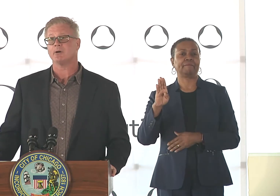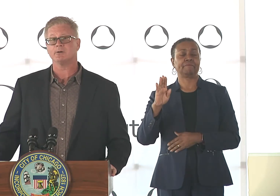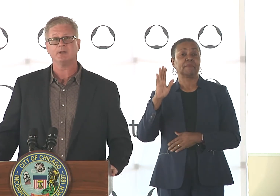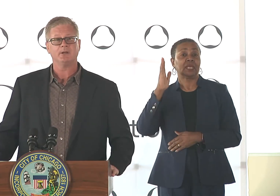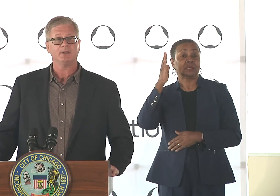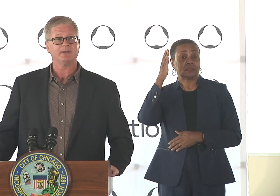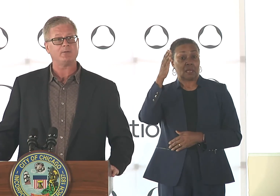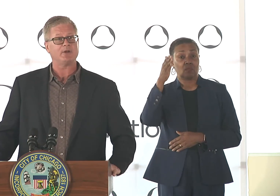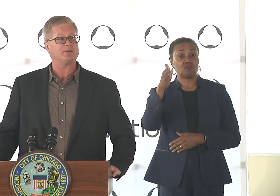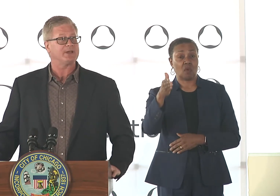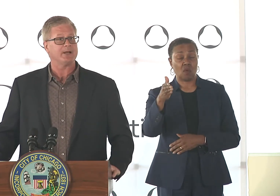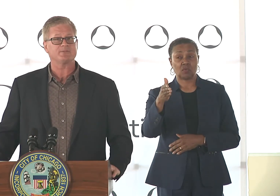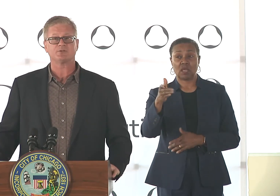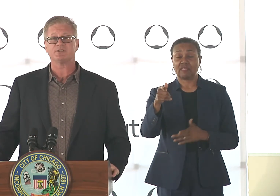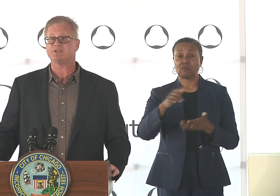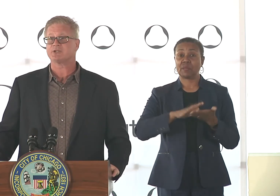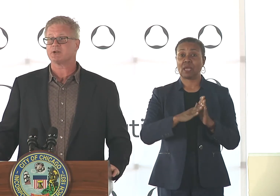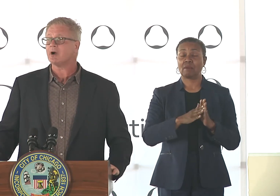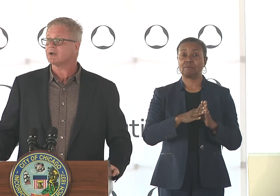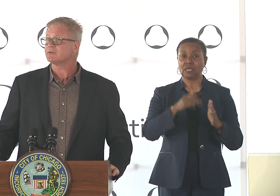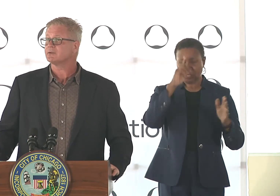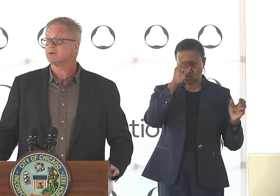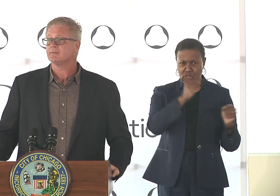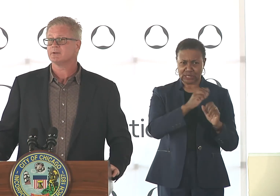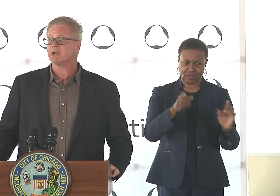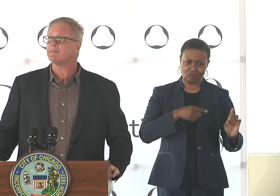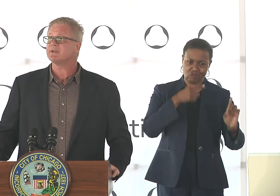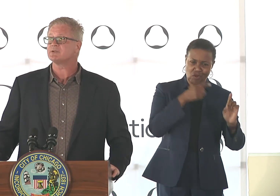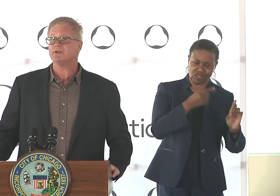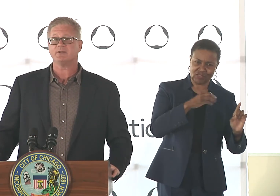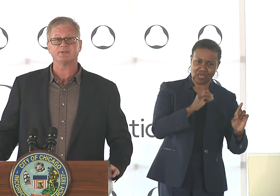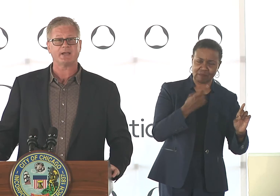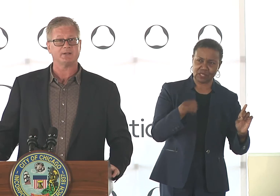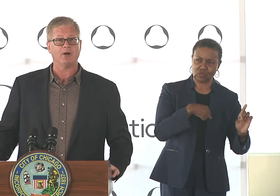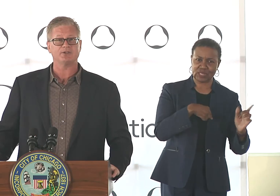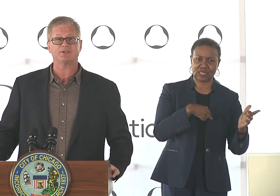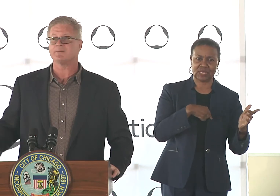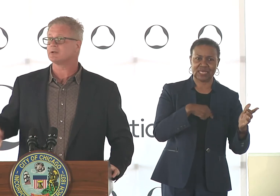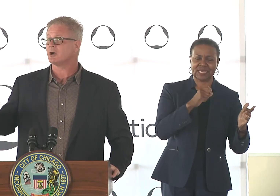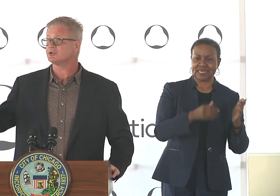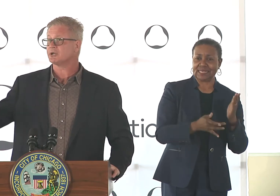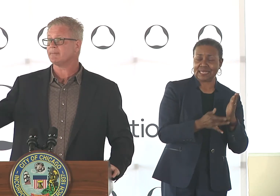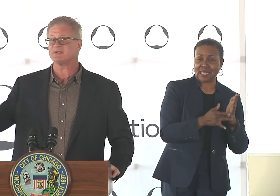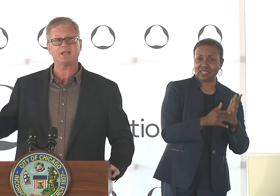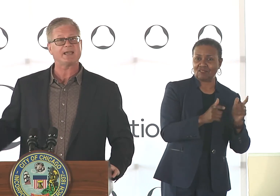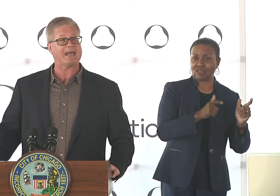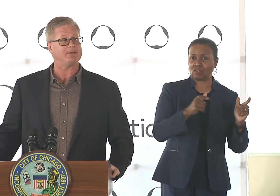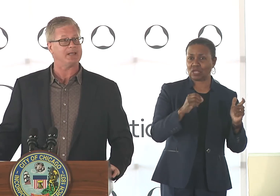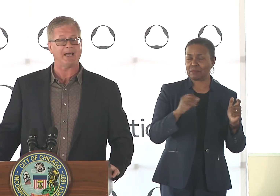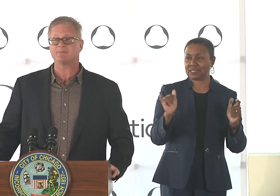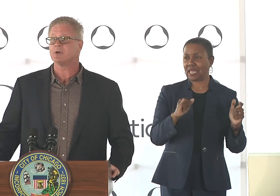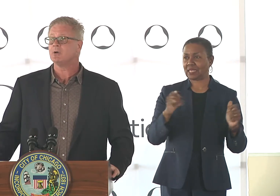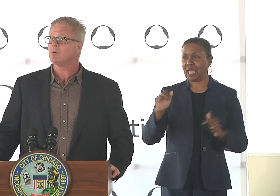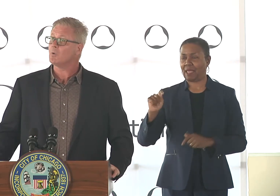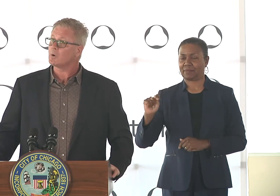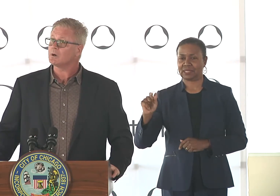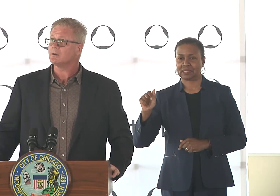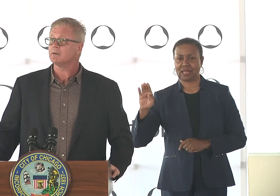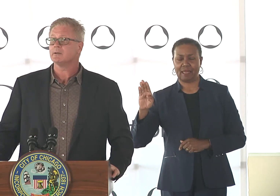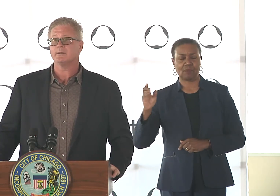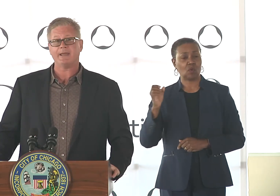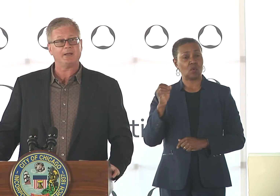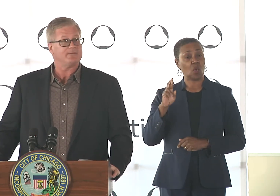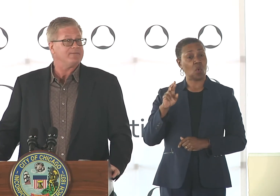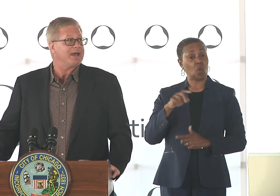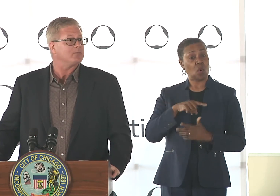the road, they will either become strategic targets for the companies who need their technologies of the larger companies like Abbott Labs,